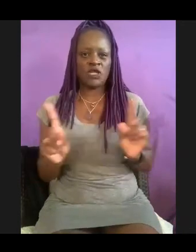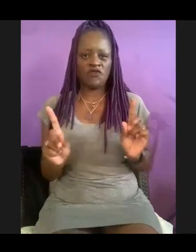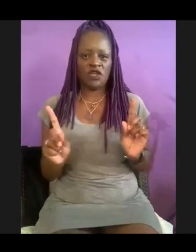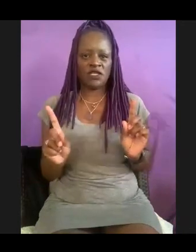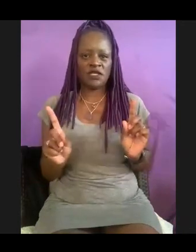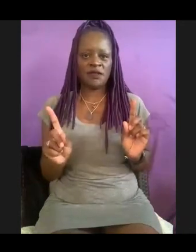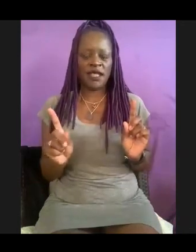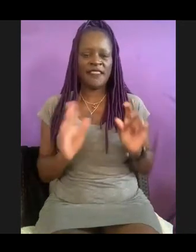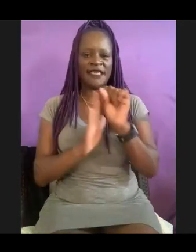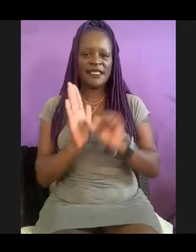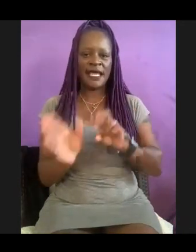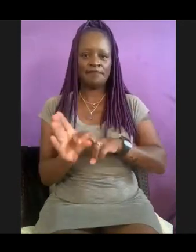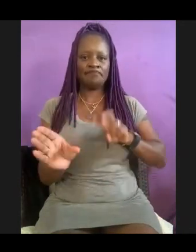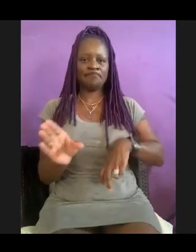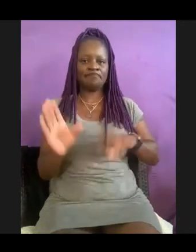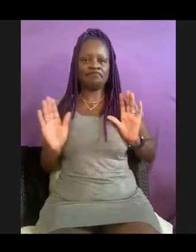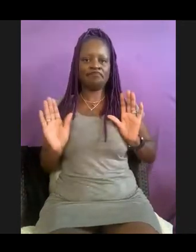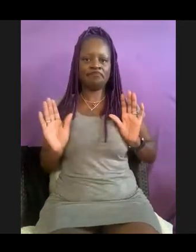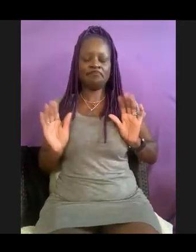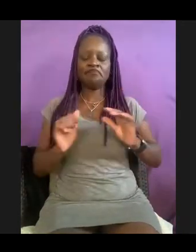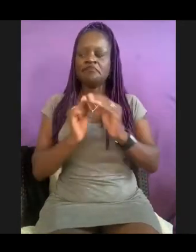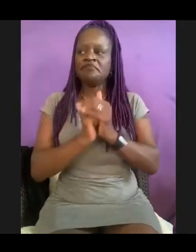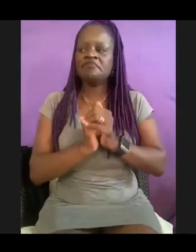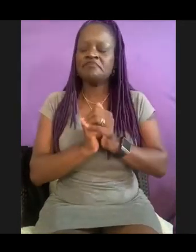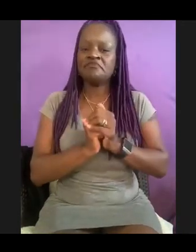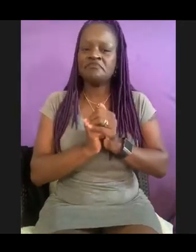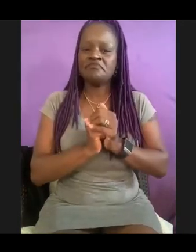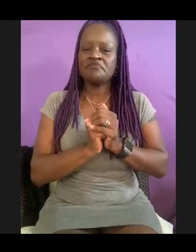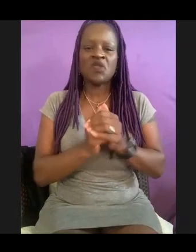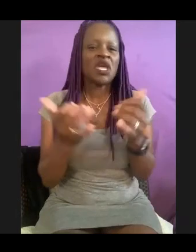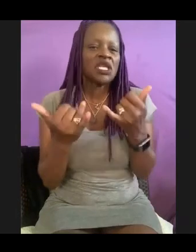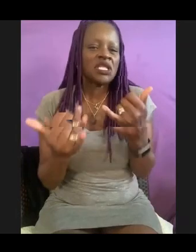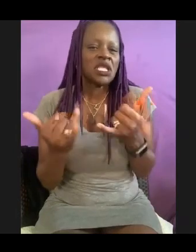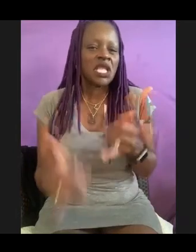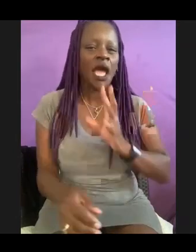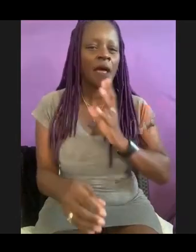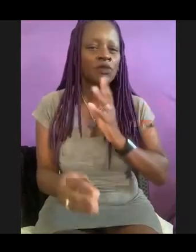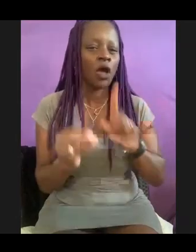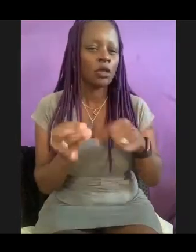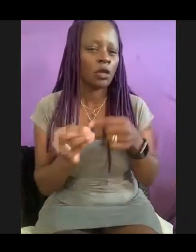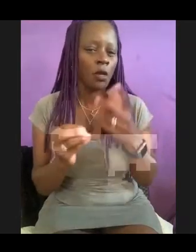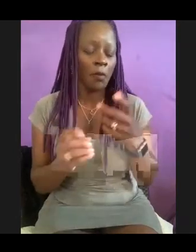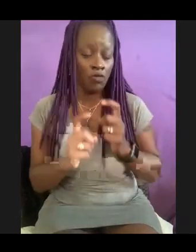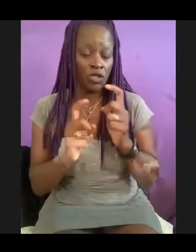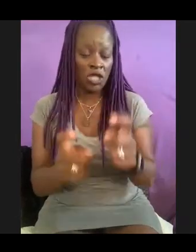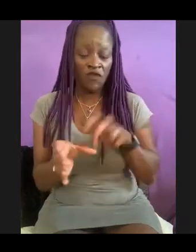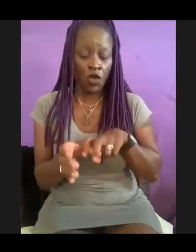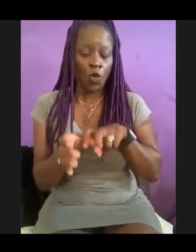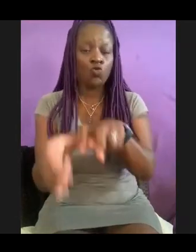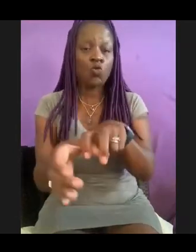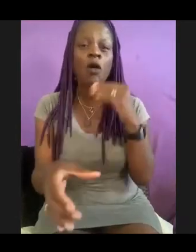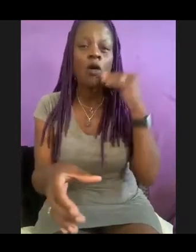Today, I'm here to talk about giving a home to a man who has mental